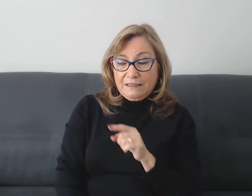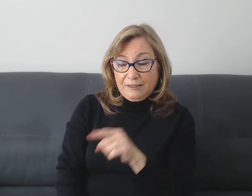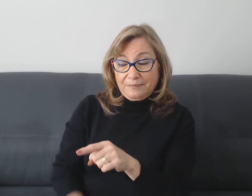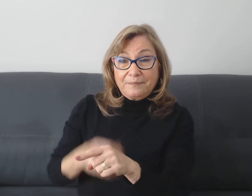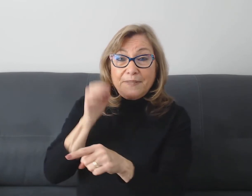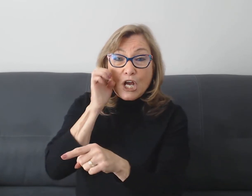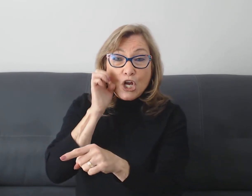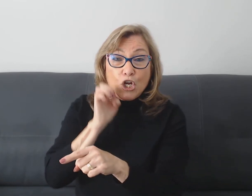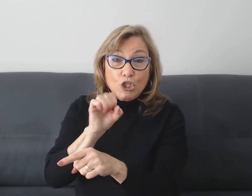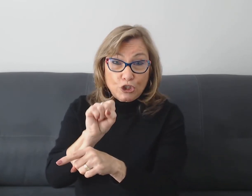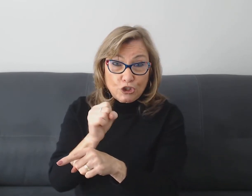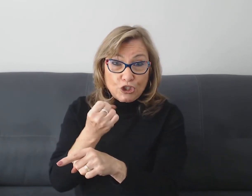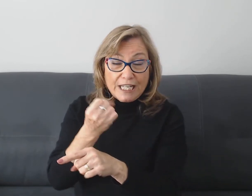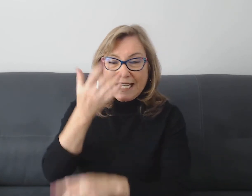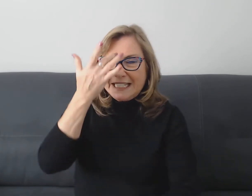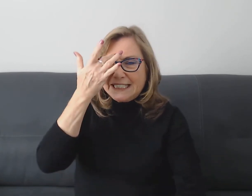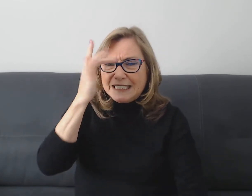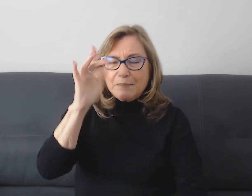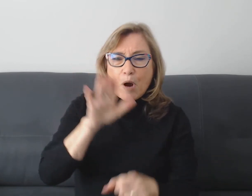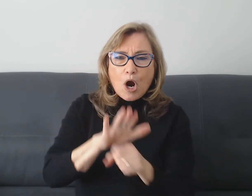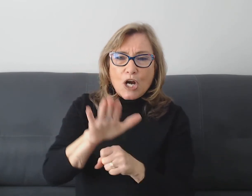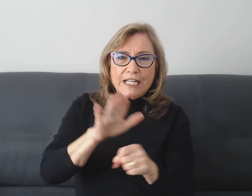she's smart enough to figure it out.